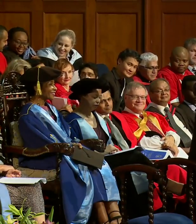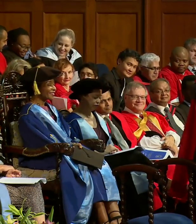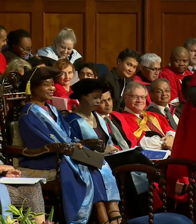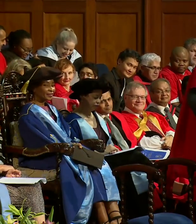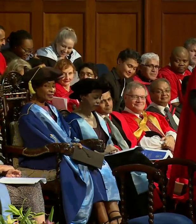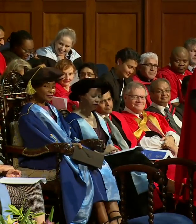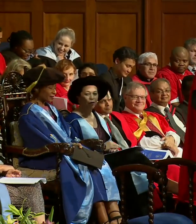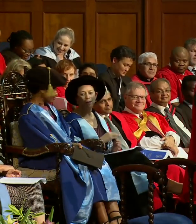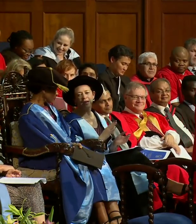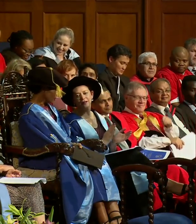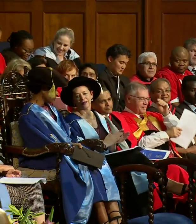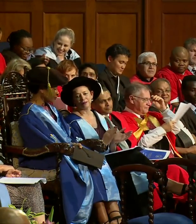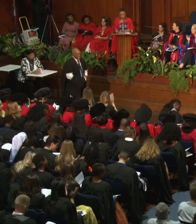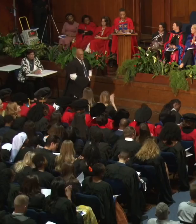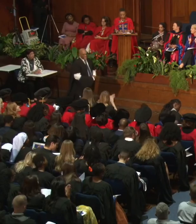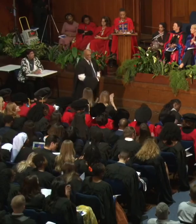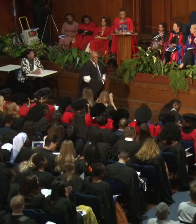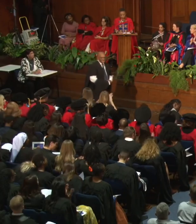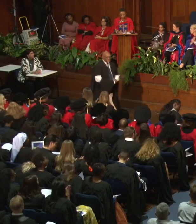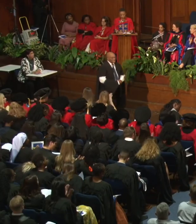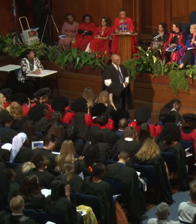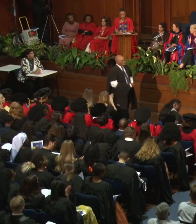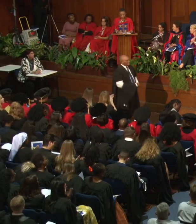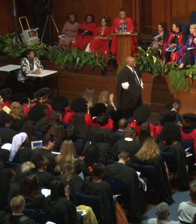Michael John van Diemen.